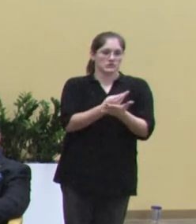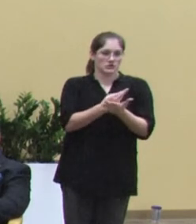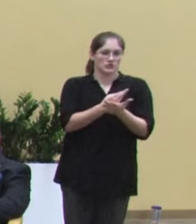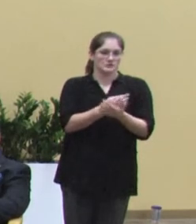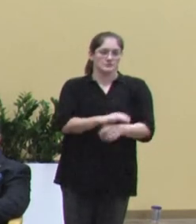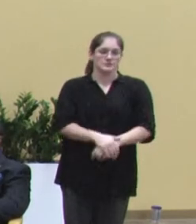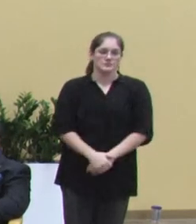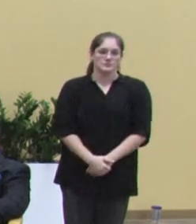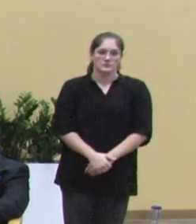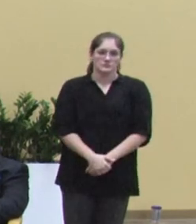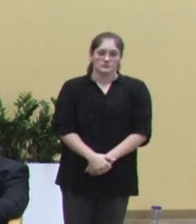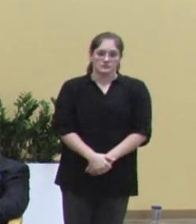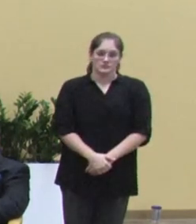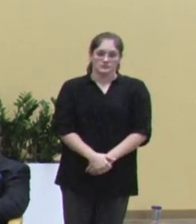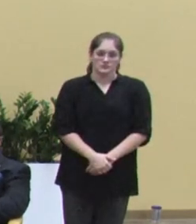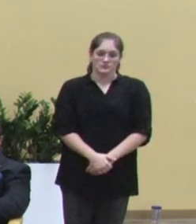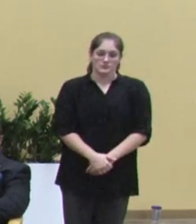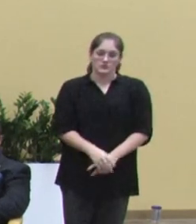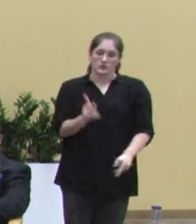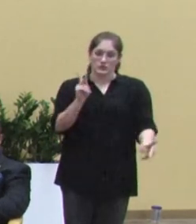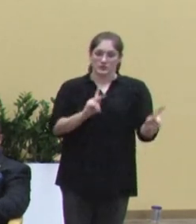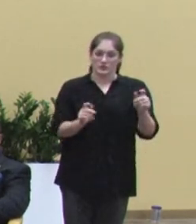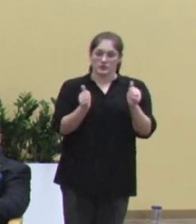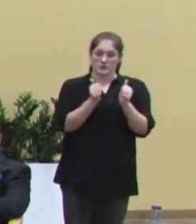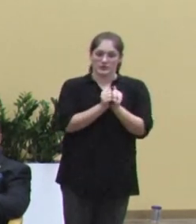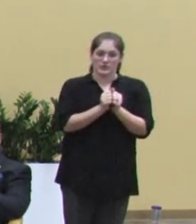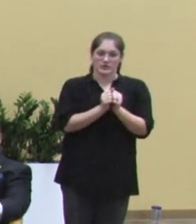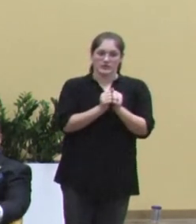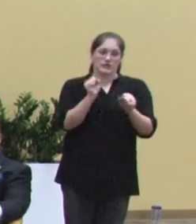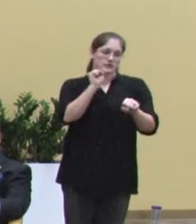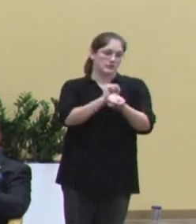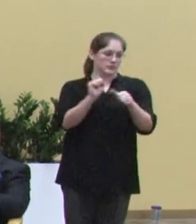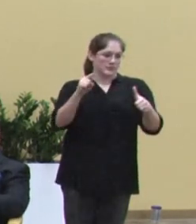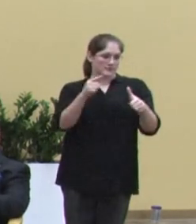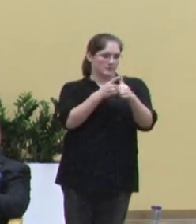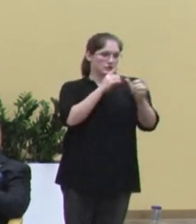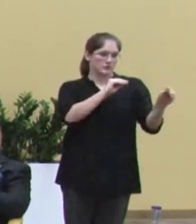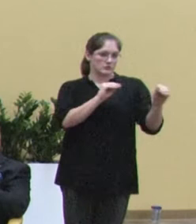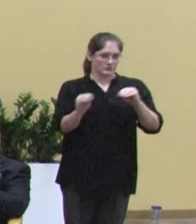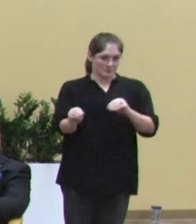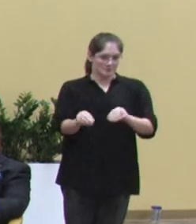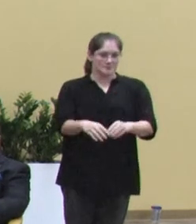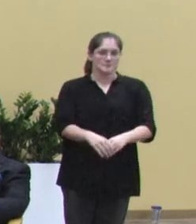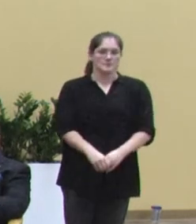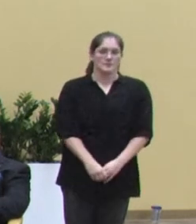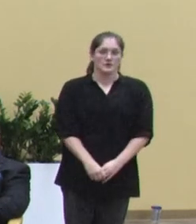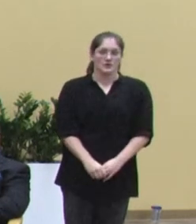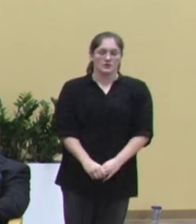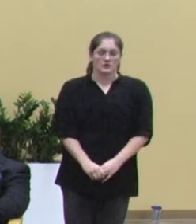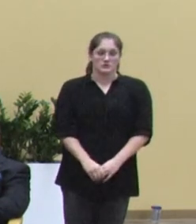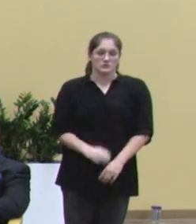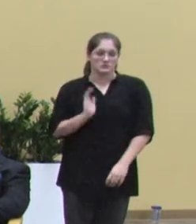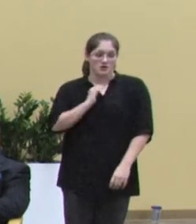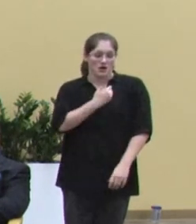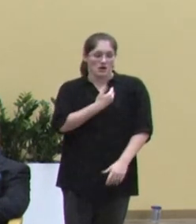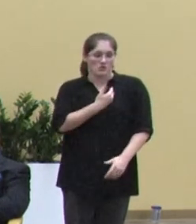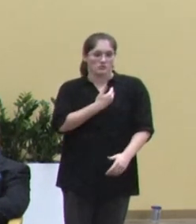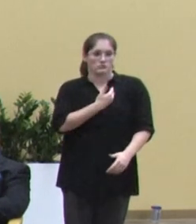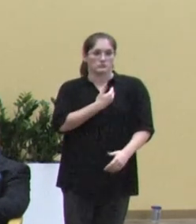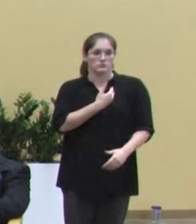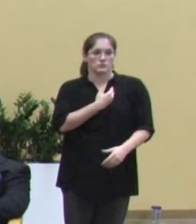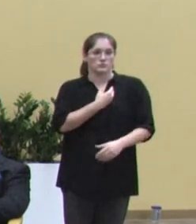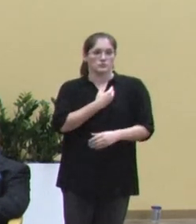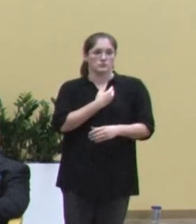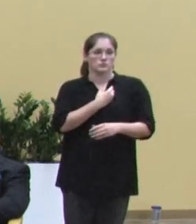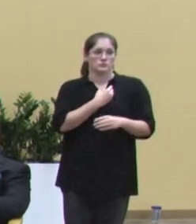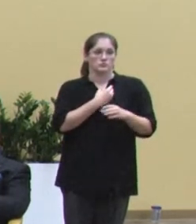disabilities through the Employment First movement. That's where our organization, Employment First San